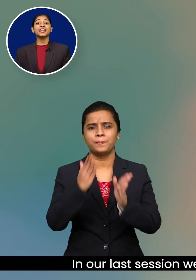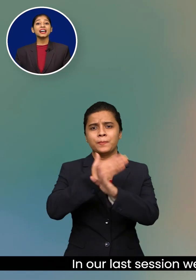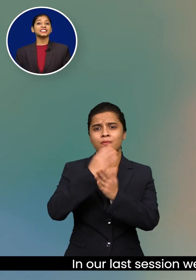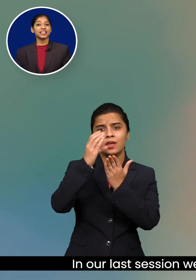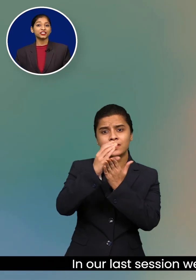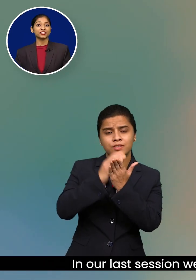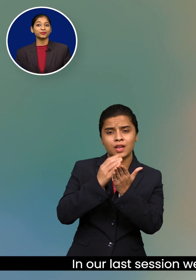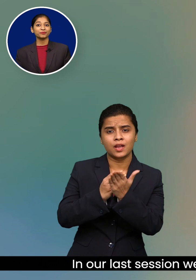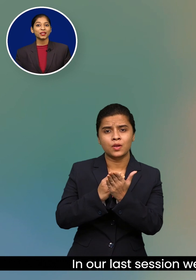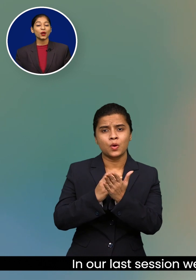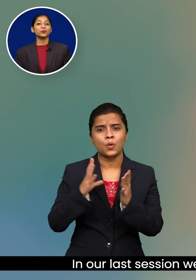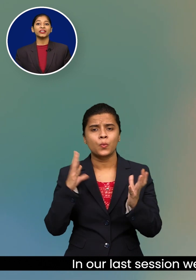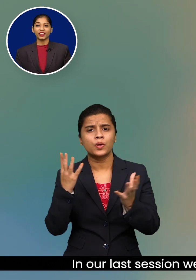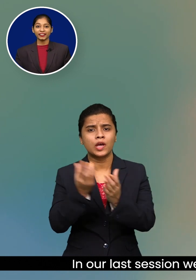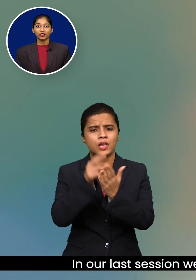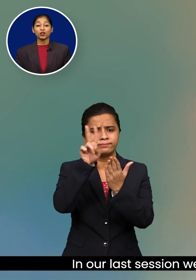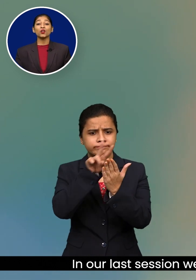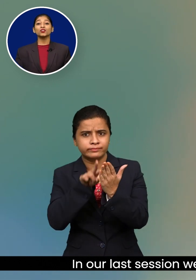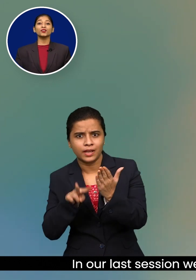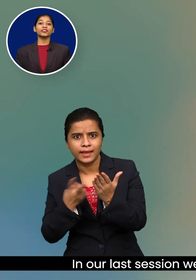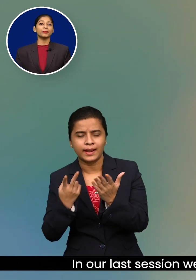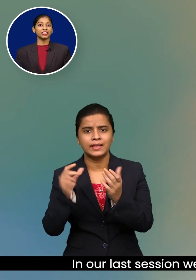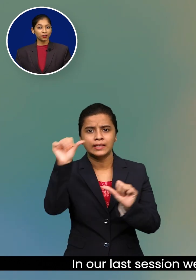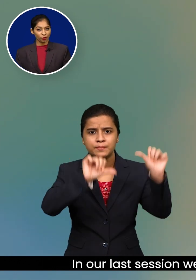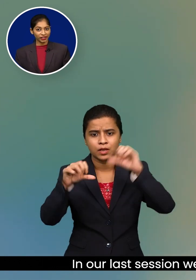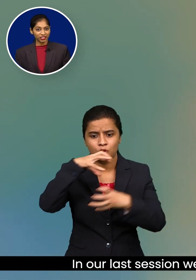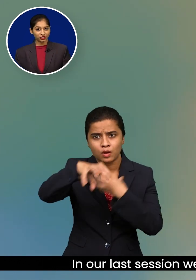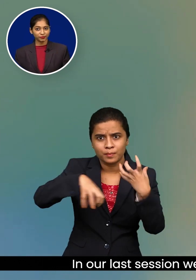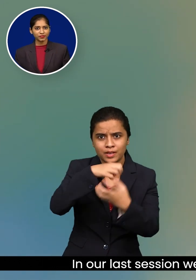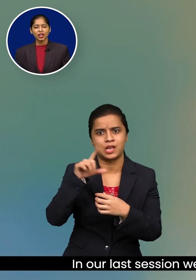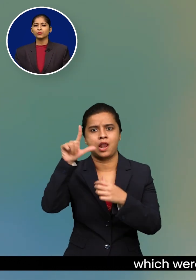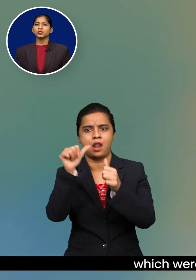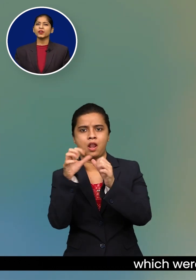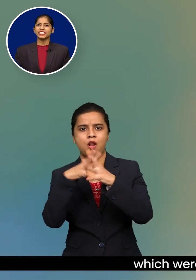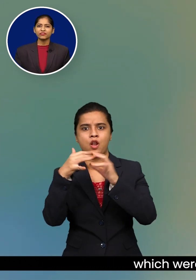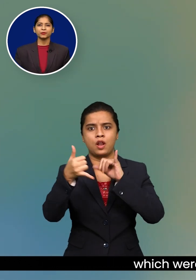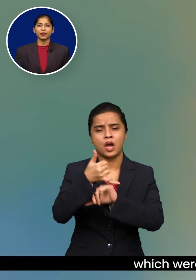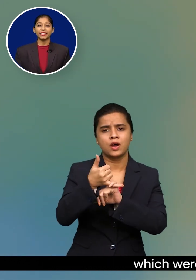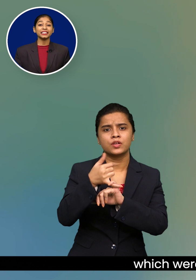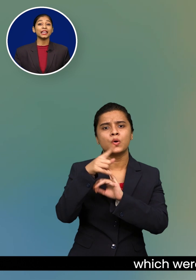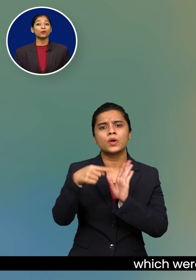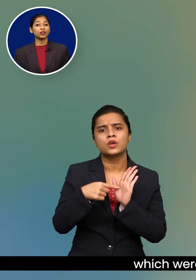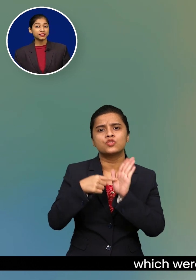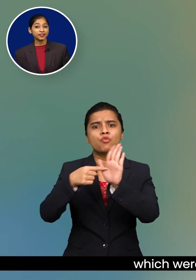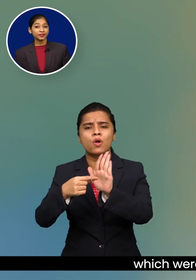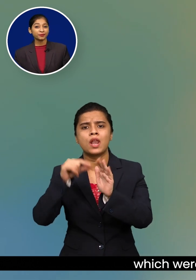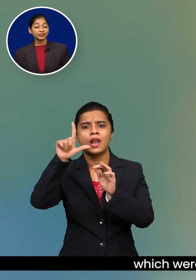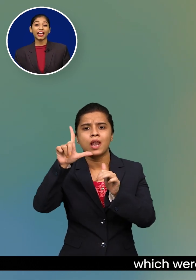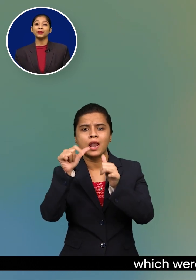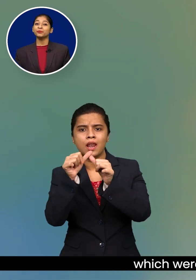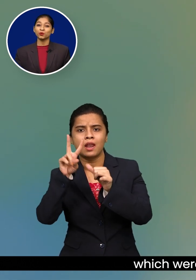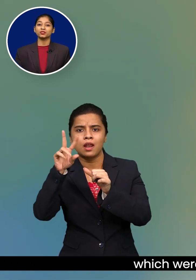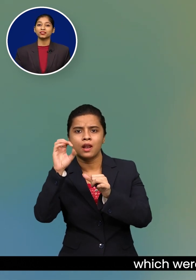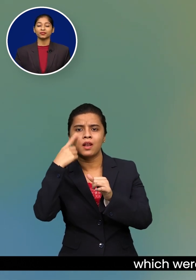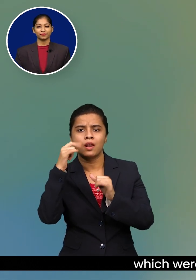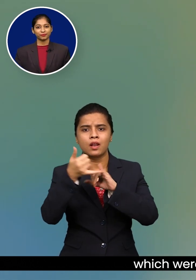In our last session, we read laws of chemical combination which were given by Lavoisier